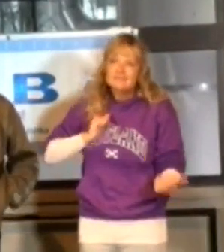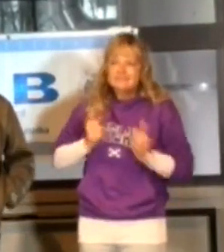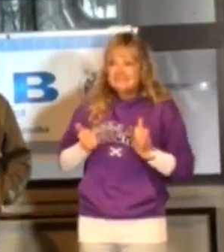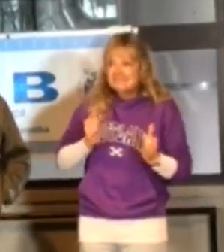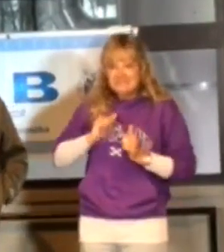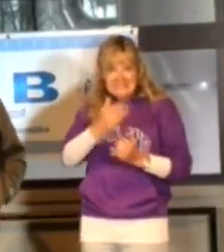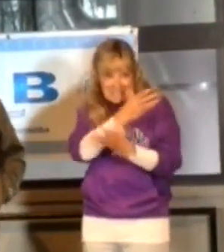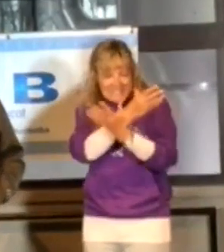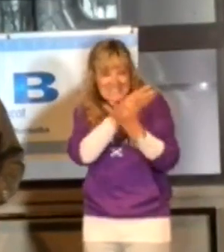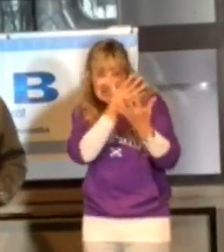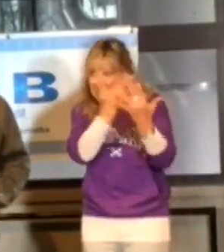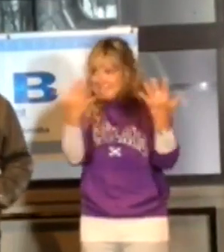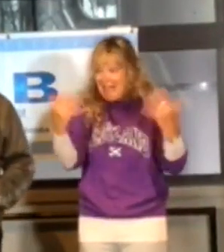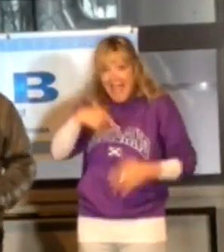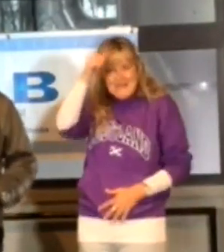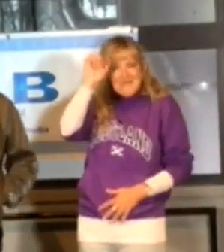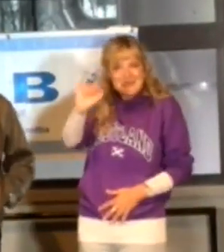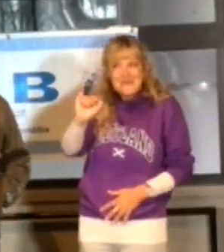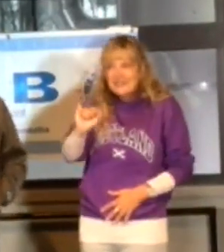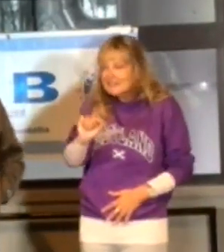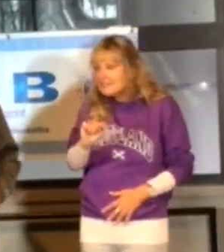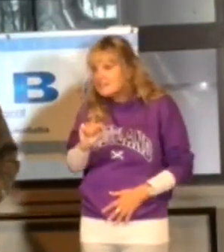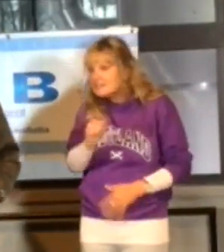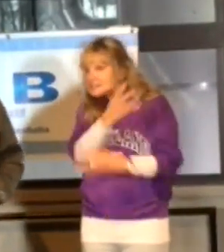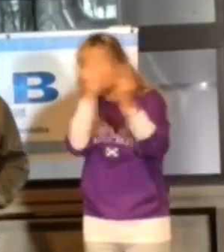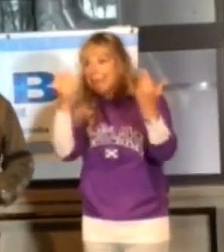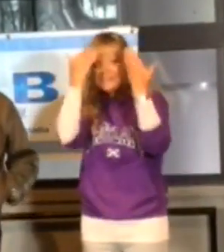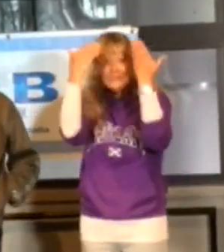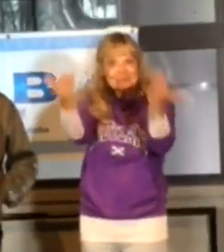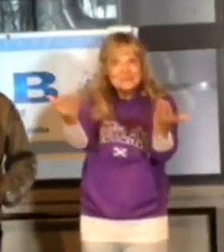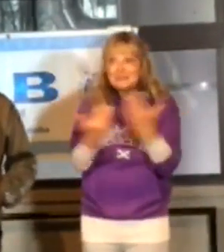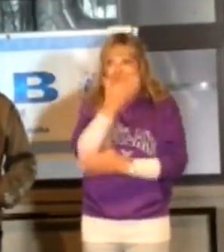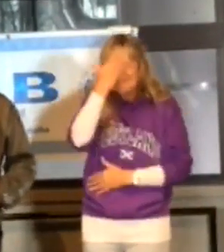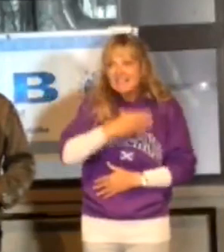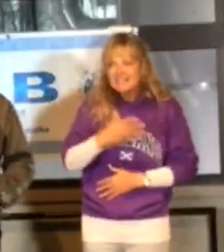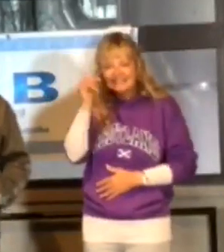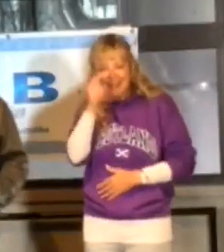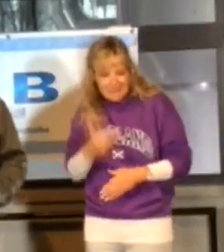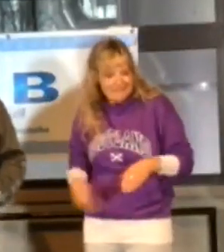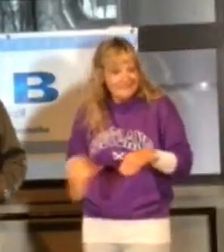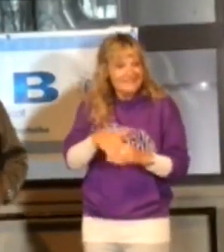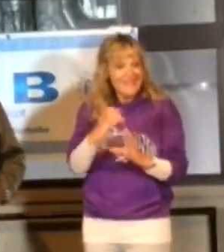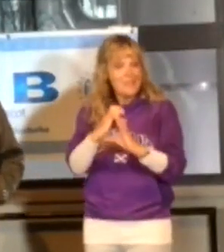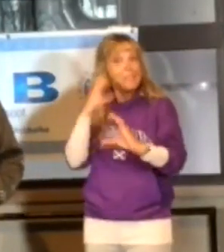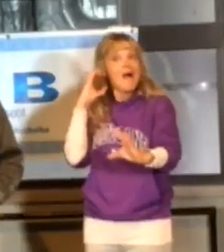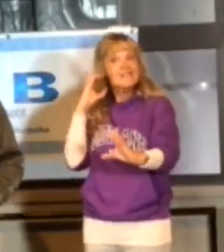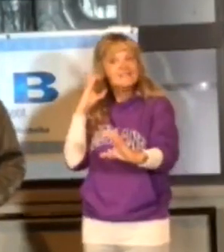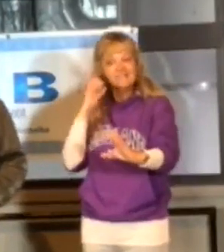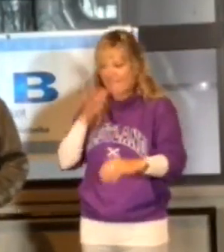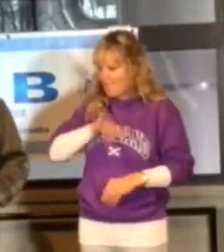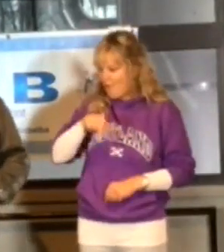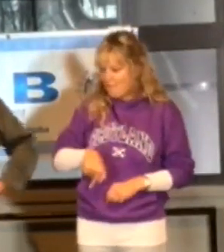knew, many I didn't. Many who'd come up on the bus with us, but there was a bus from Merthyr as well. You